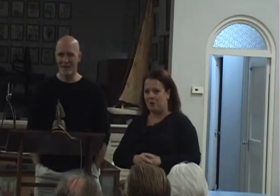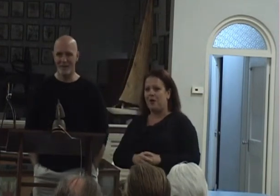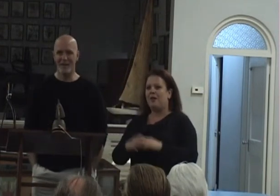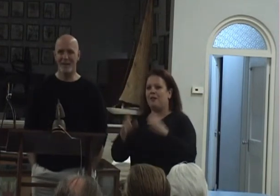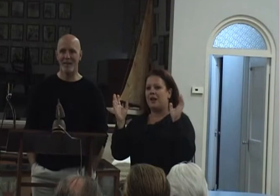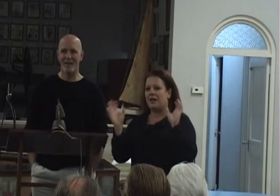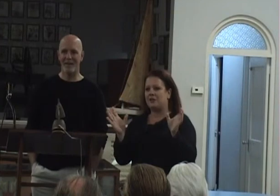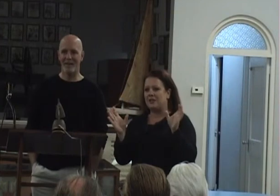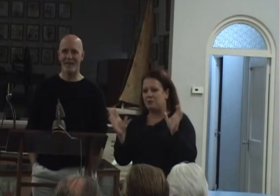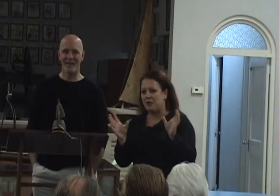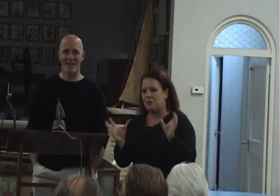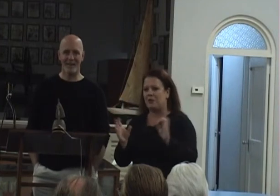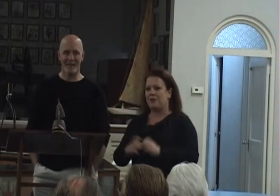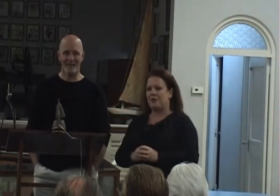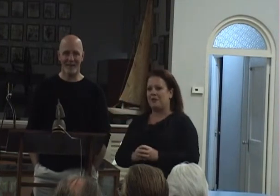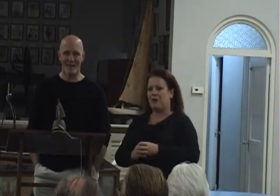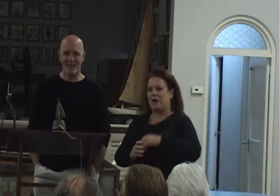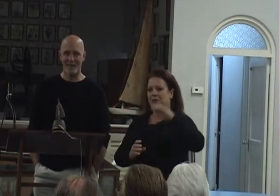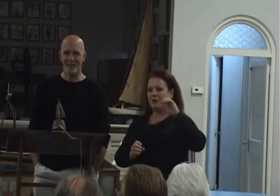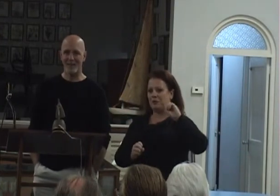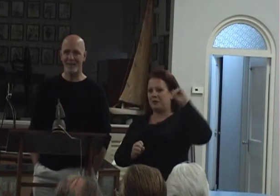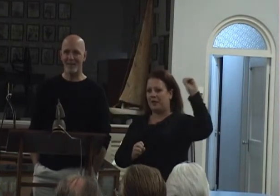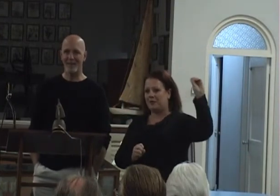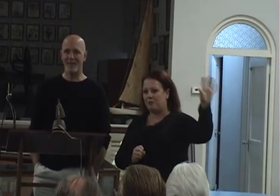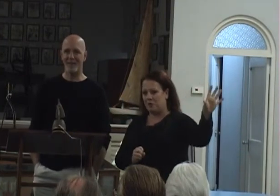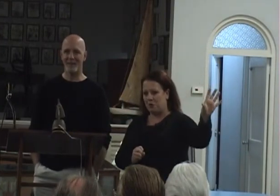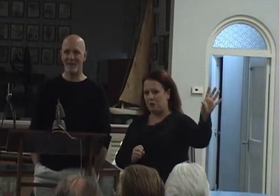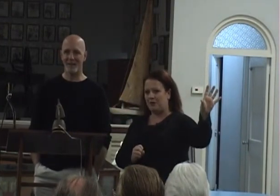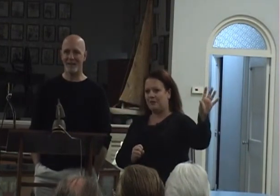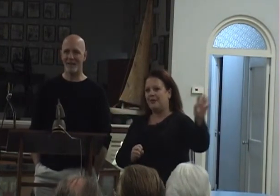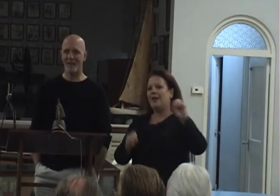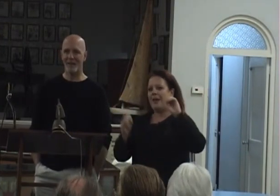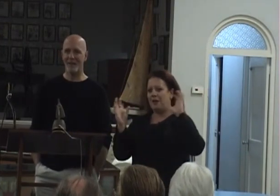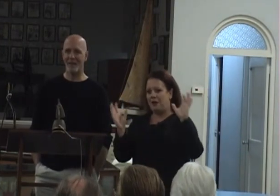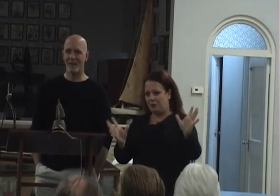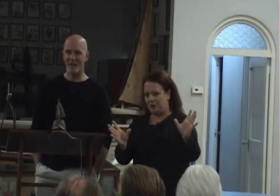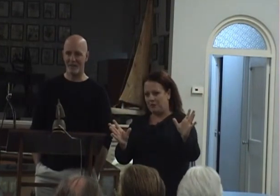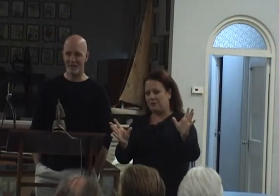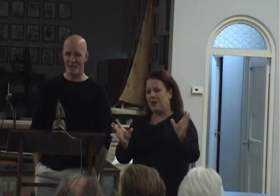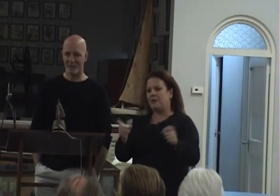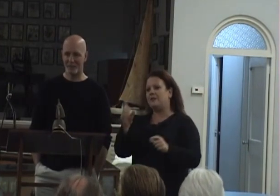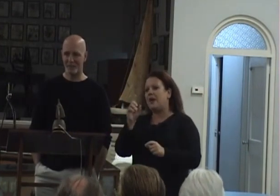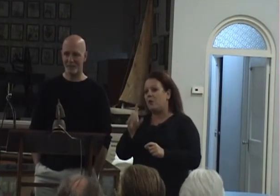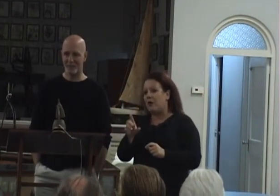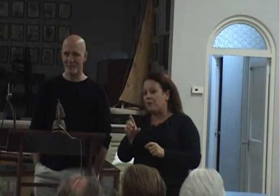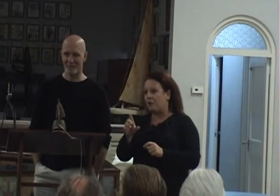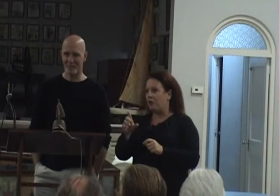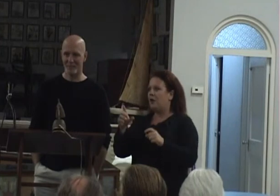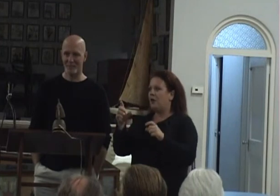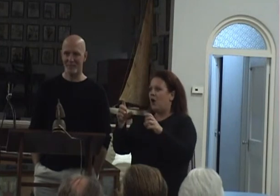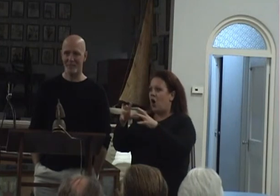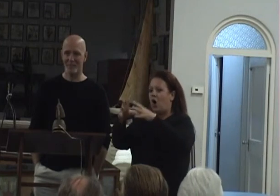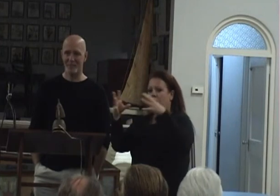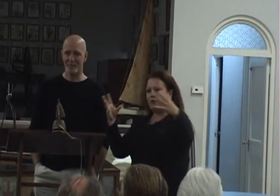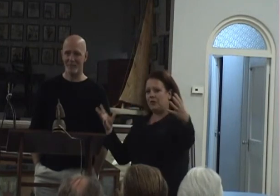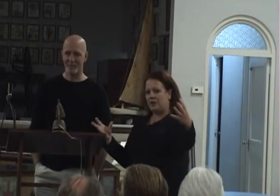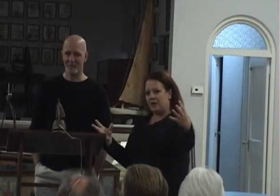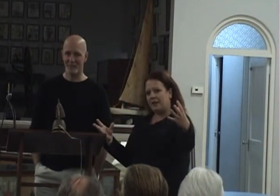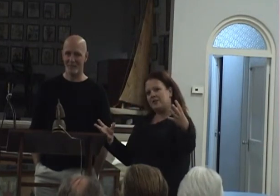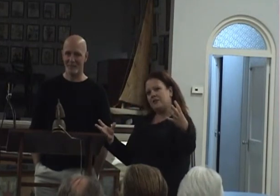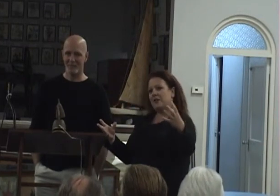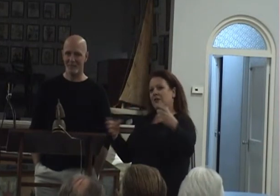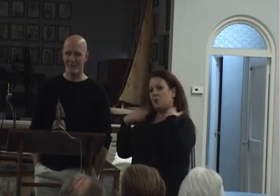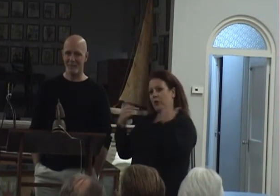years ago, that actually it's much better to think of the Bahamas as related to Bermuda and other types of islands. However, all of